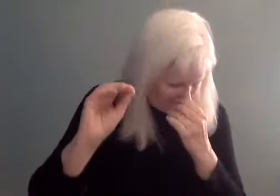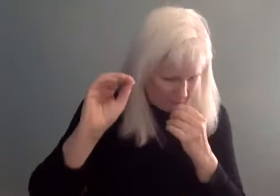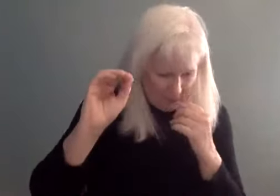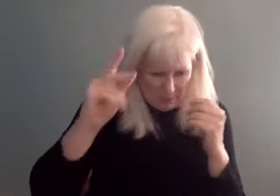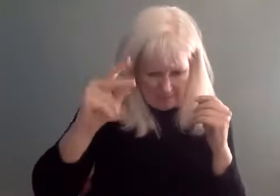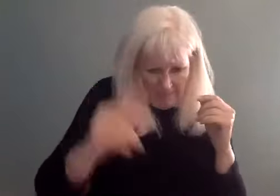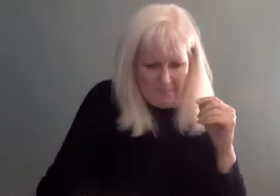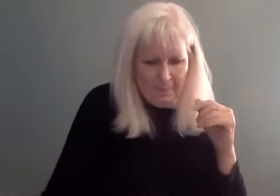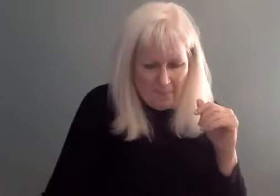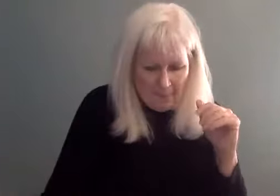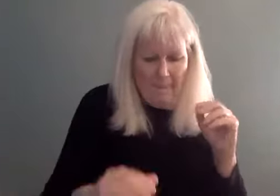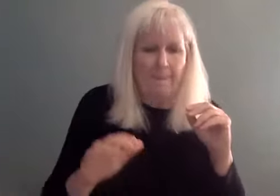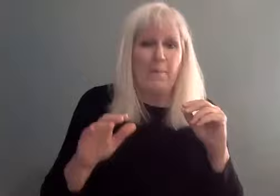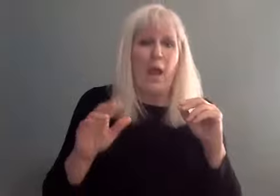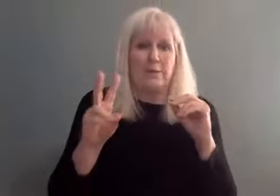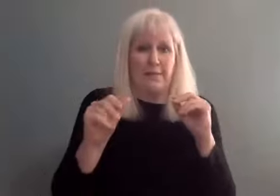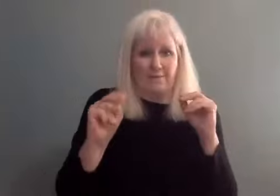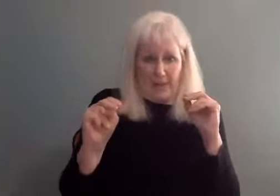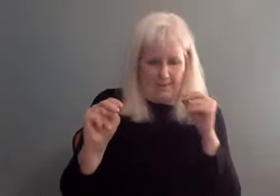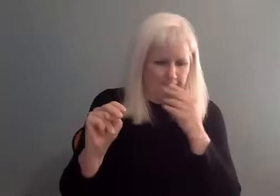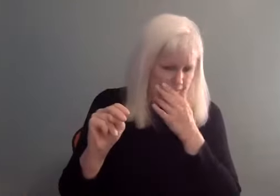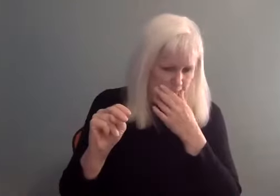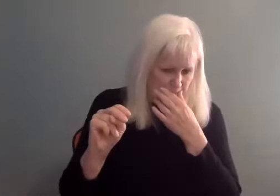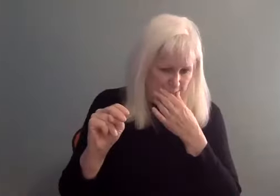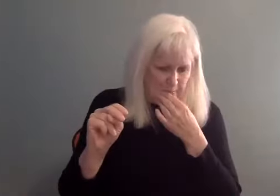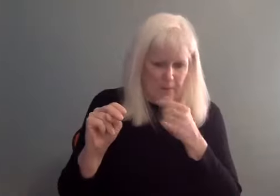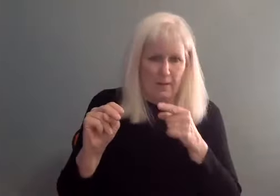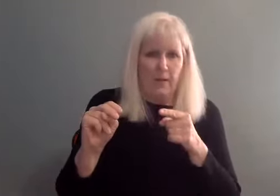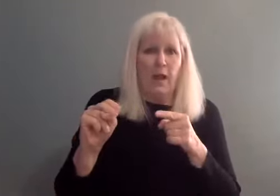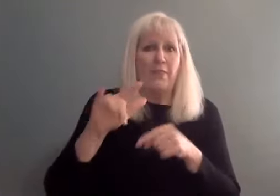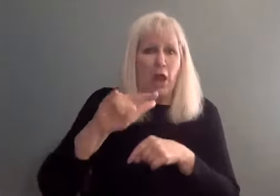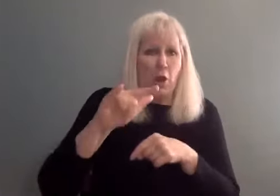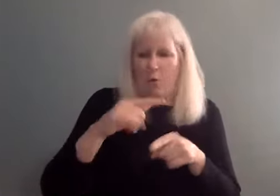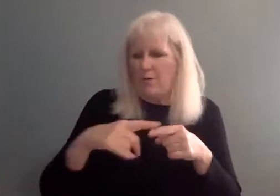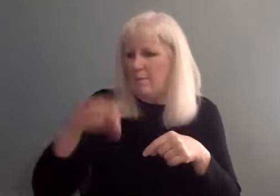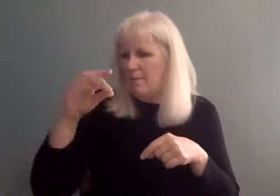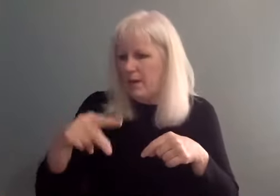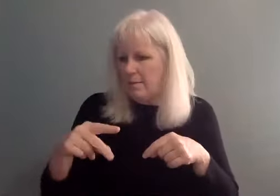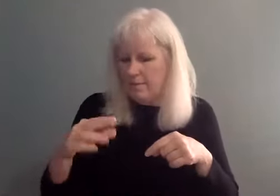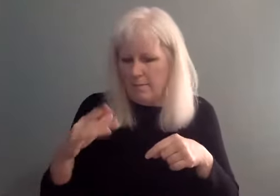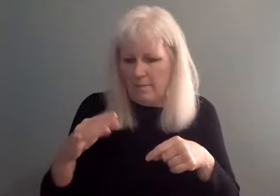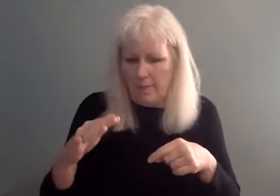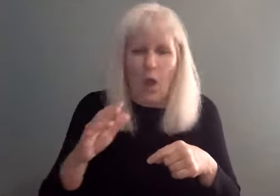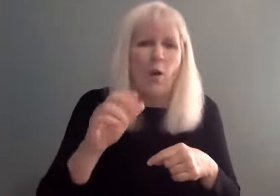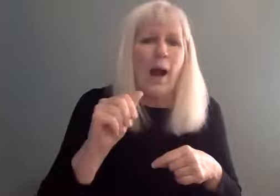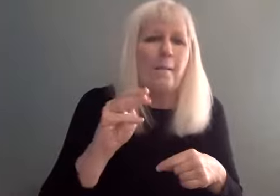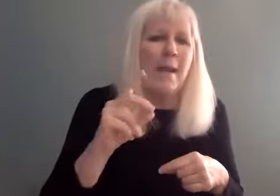I was in the van. They picked me up at the airport. I'm sober, maybe, I don't know. I'm in the amends. So maybe I'm sober 7 years or